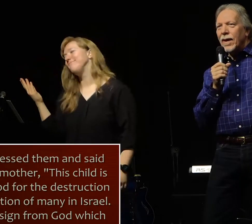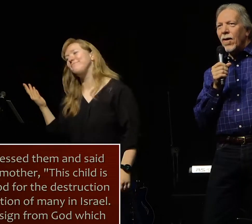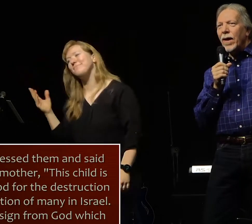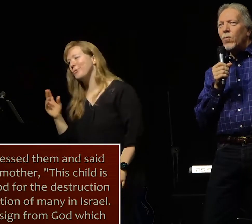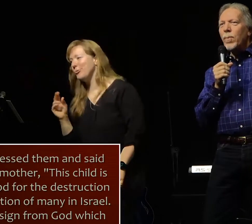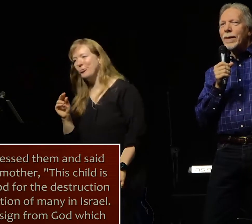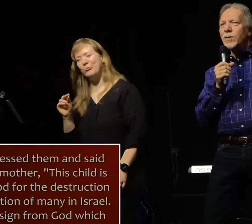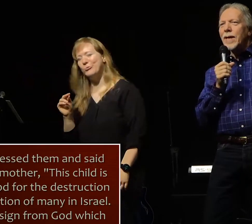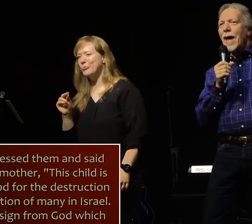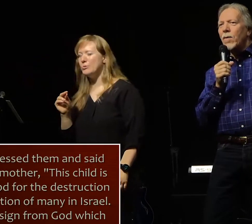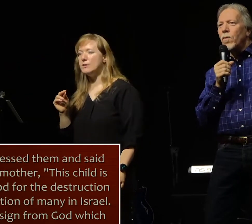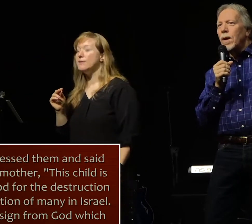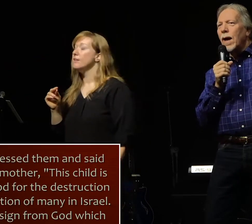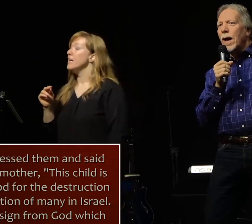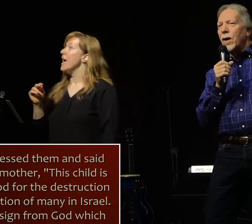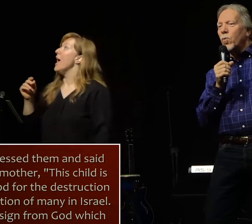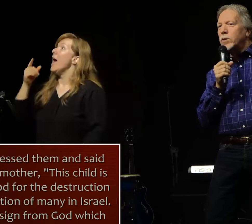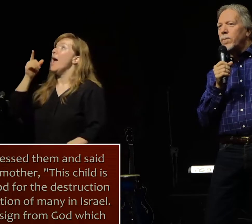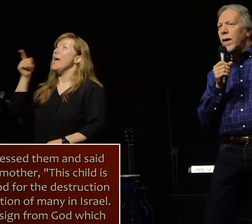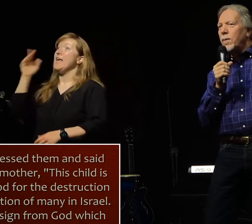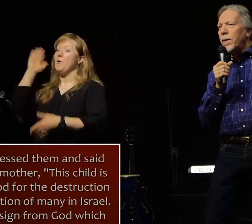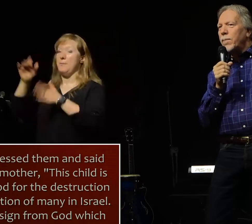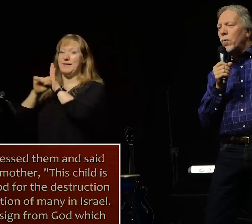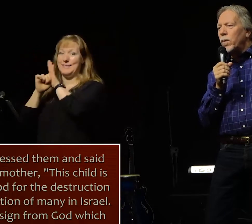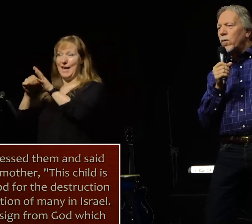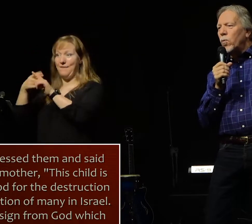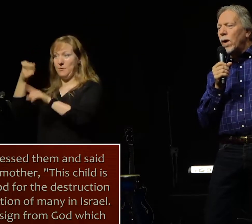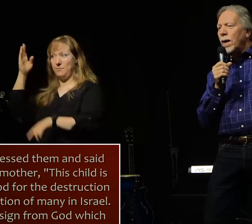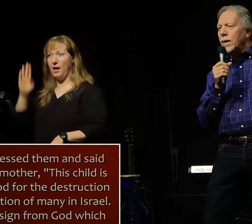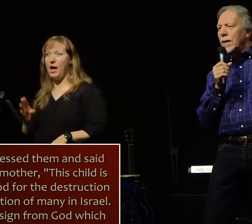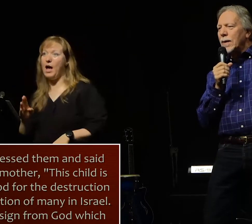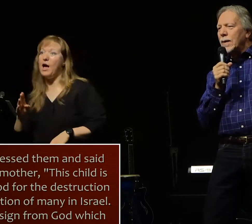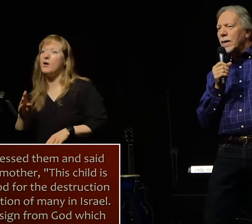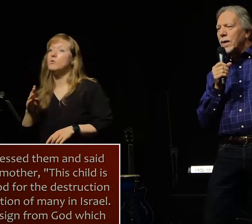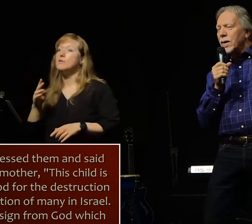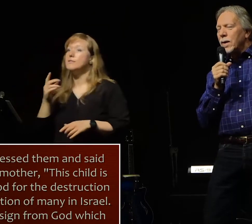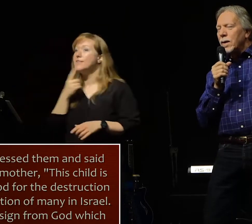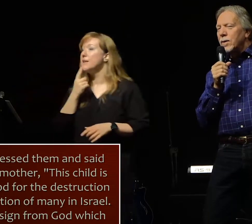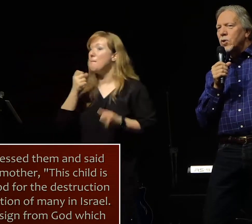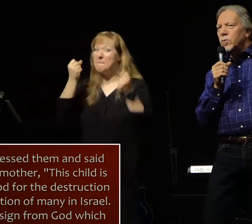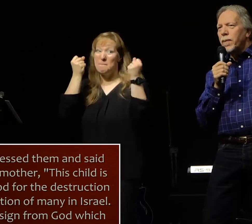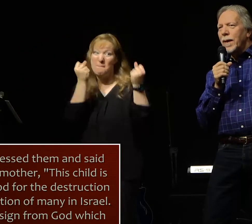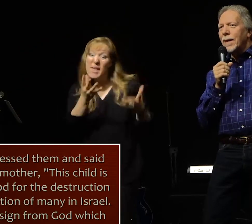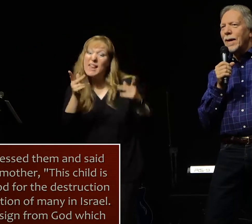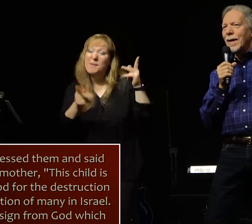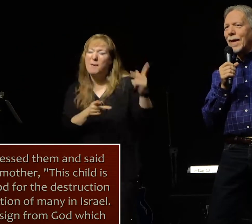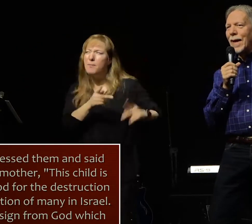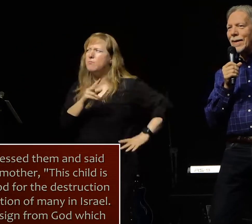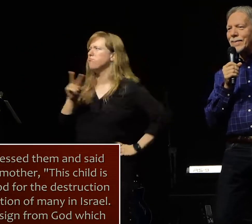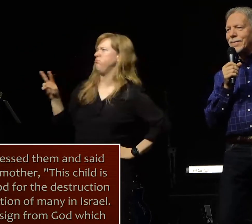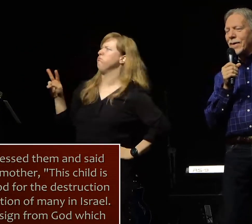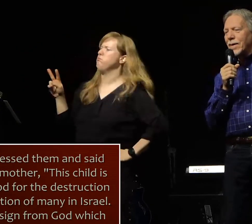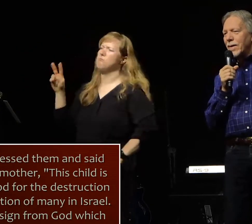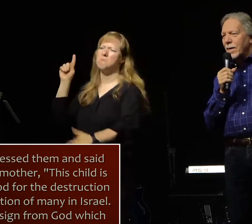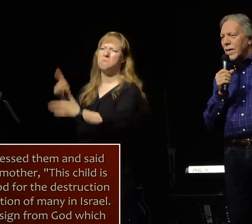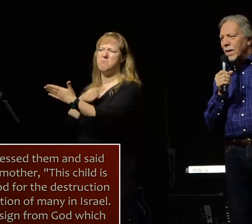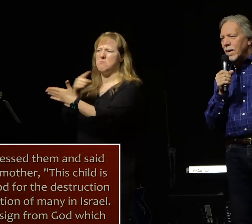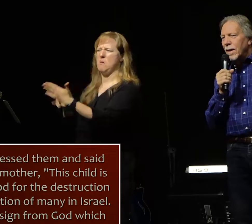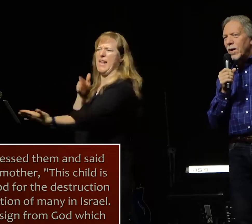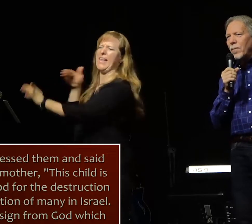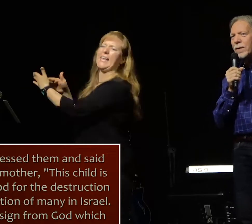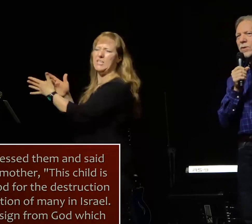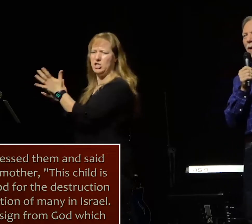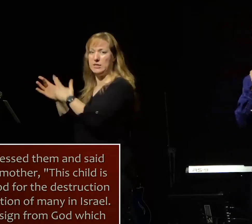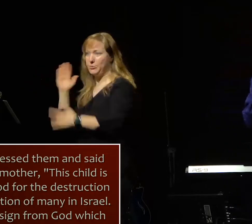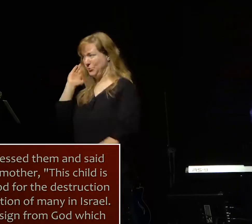No, he will be a sign from God, which many people will what? speak against.